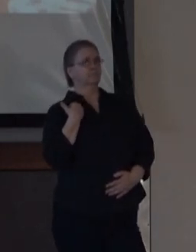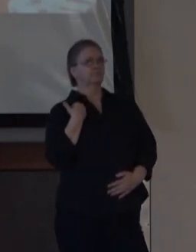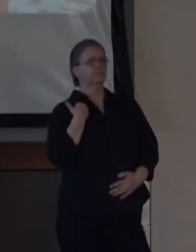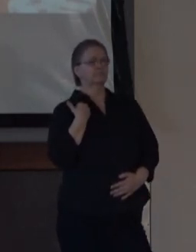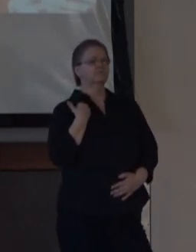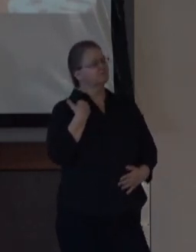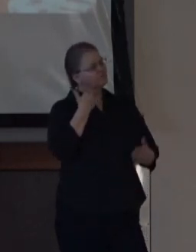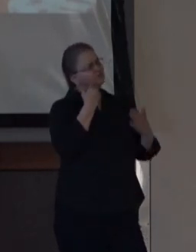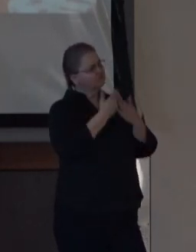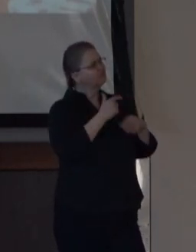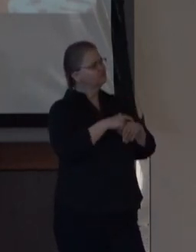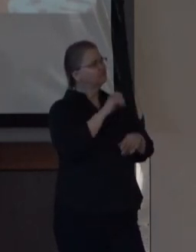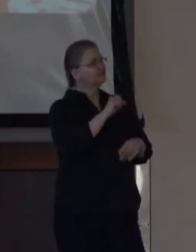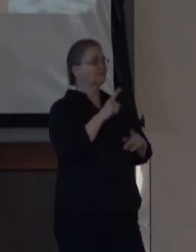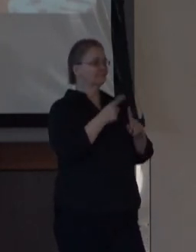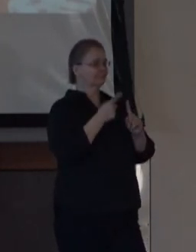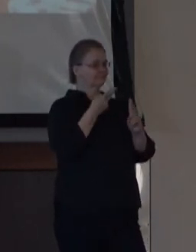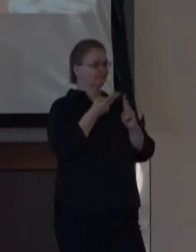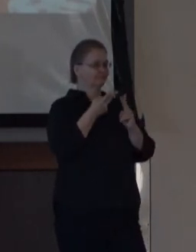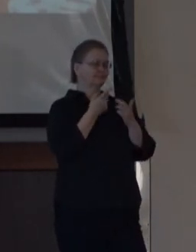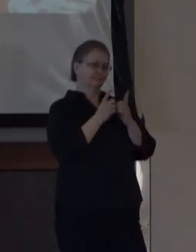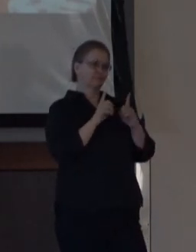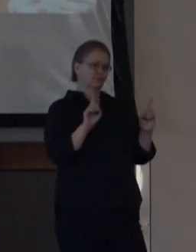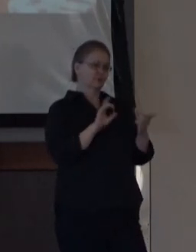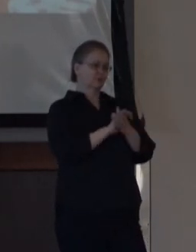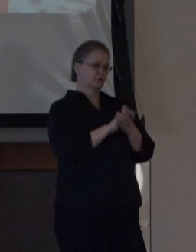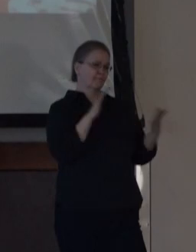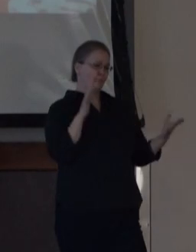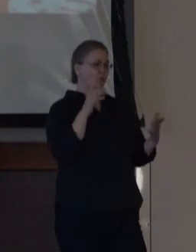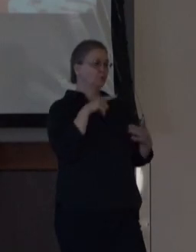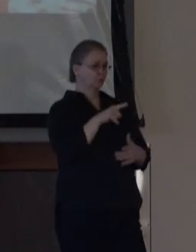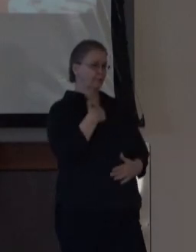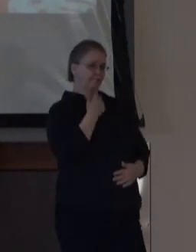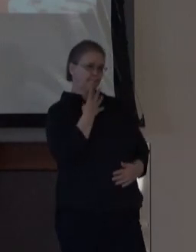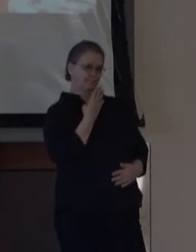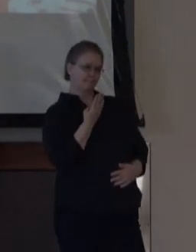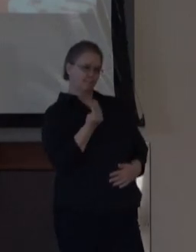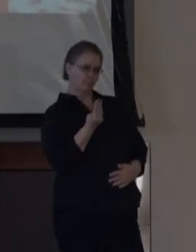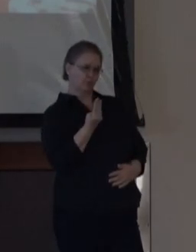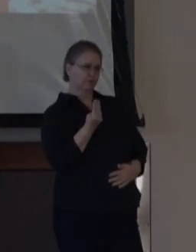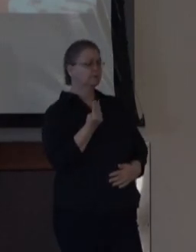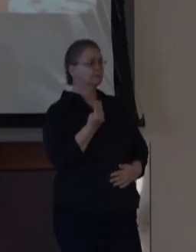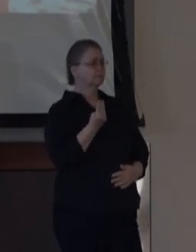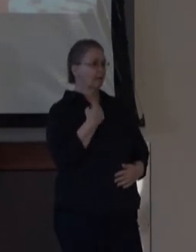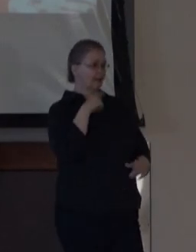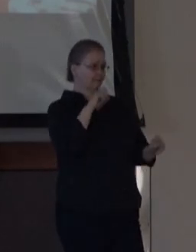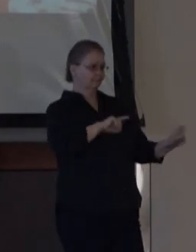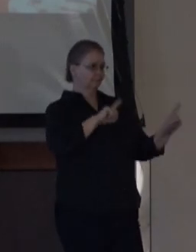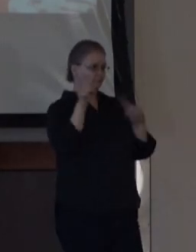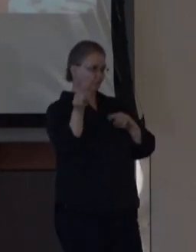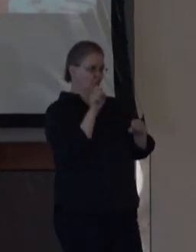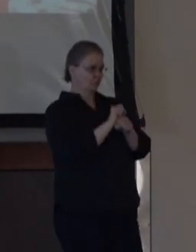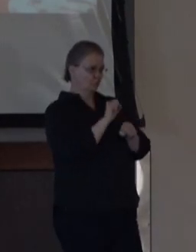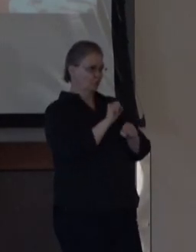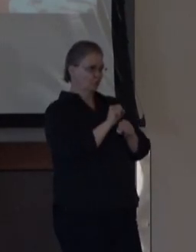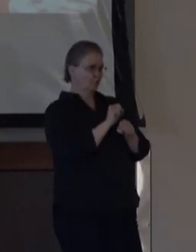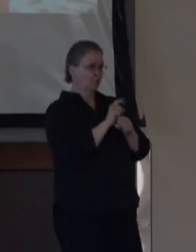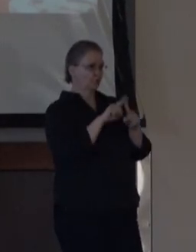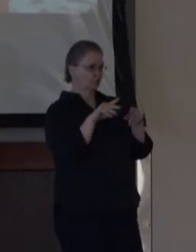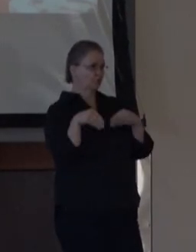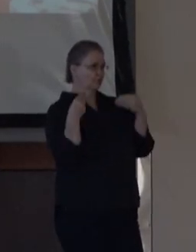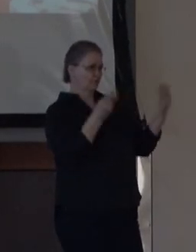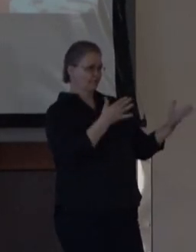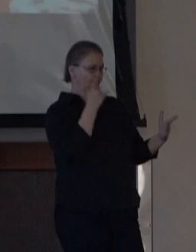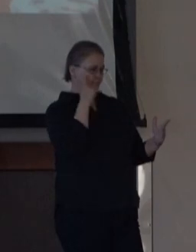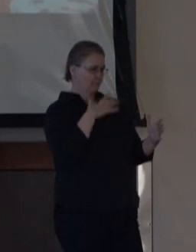although we had a lot of good times, they got divorced when I was 14 years old. And I had to go to work when I was 14 to help provide for my